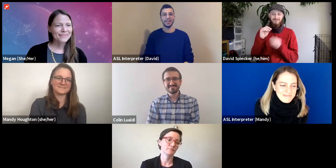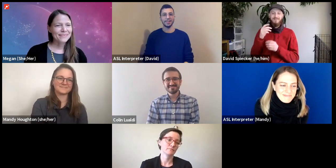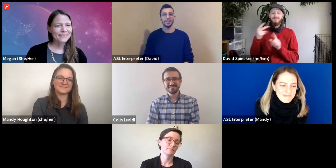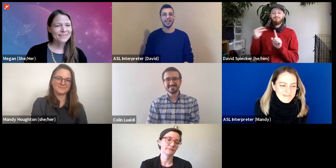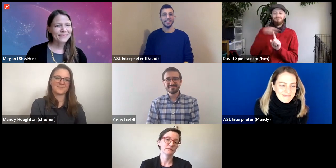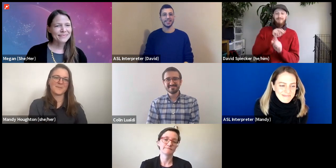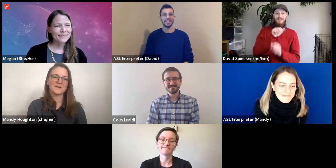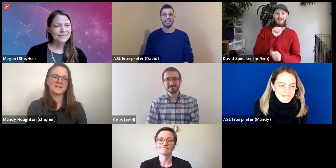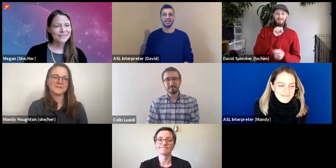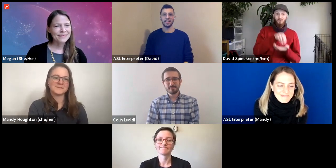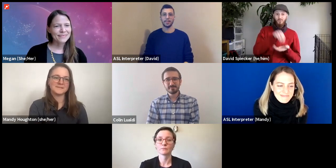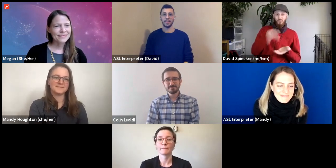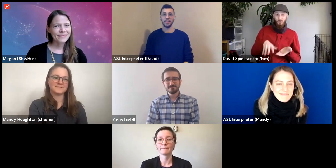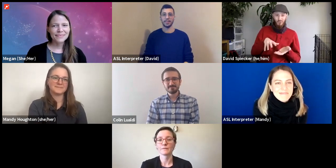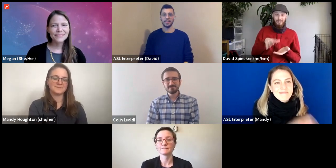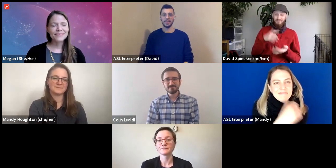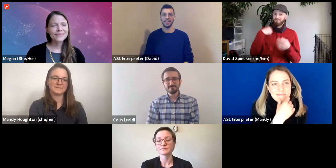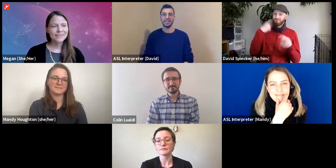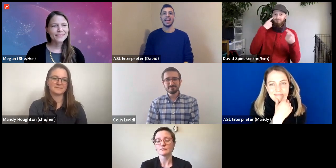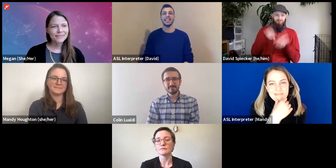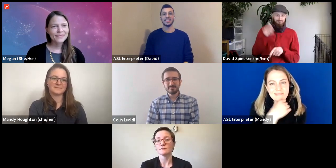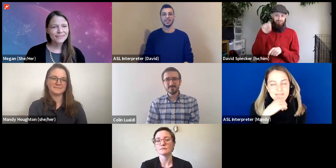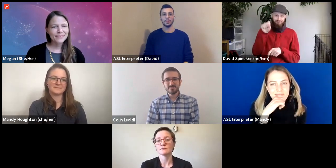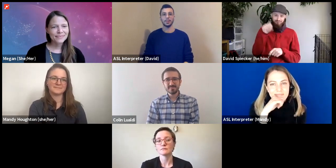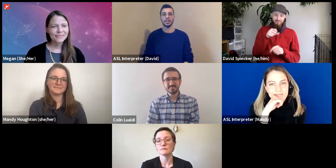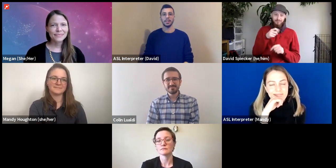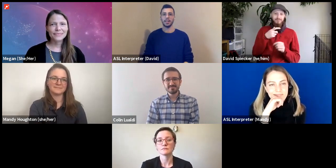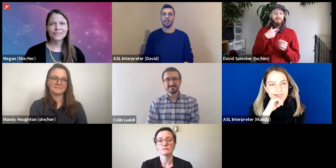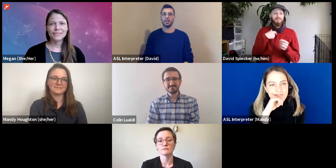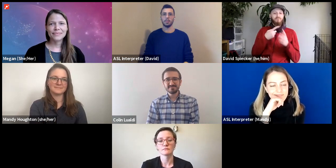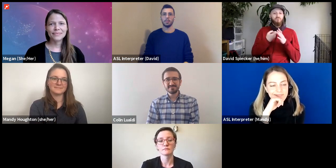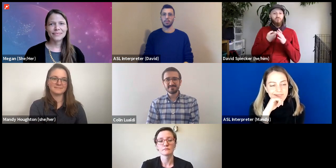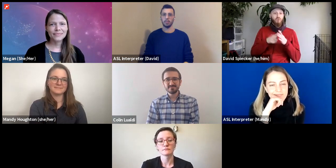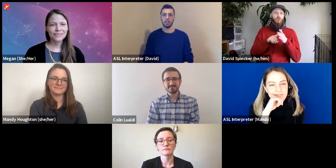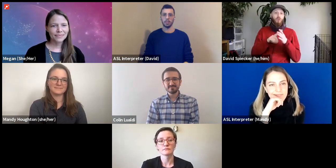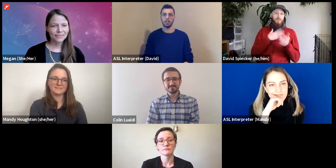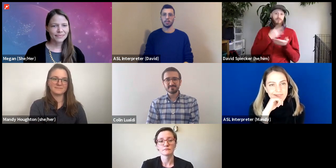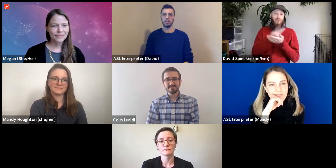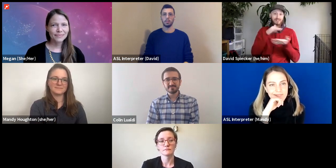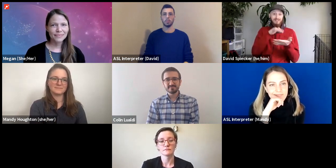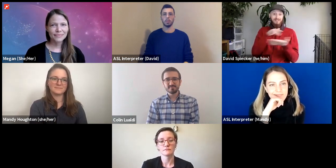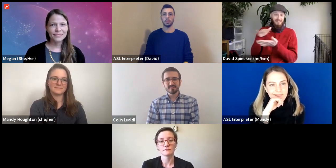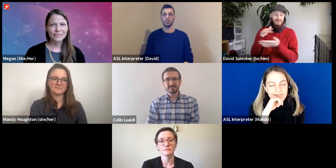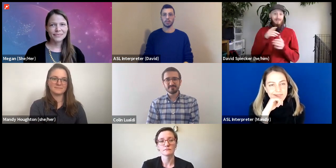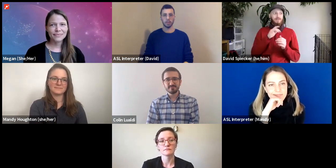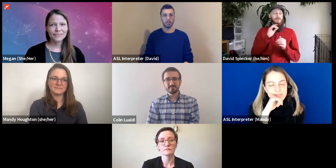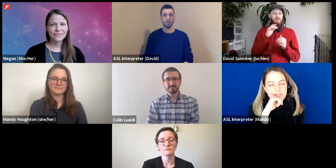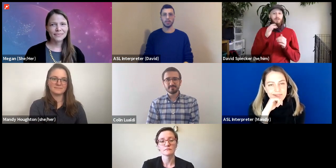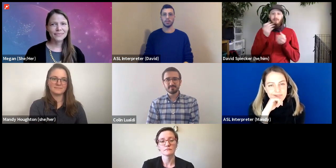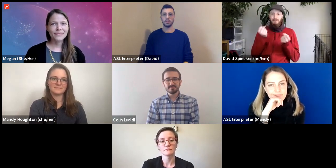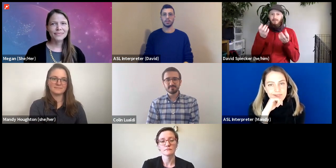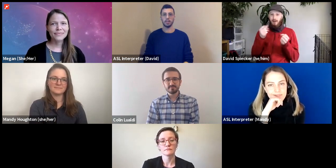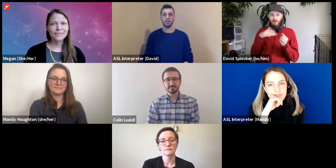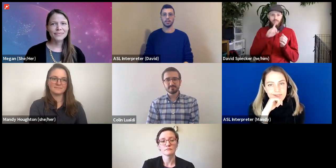Yeah, and I did want to add to Colin's comment. As a student, I agree fully. When I was starting